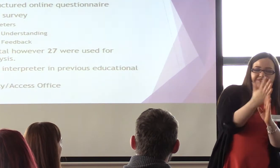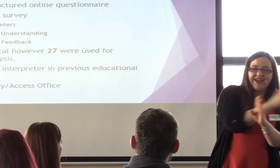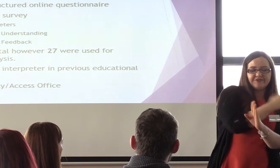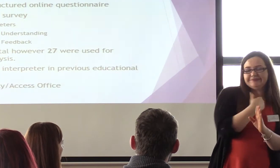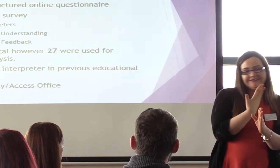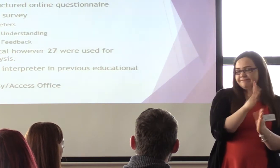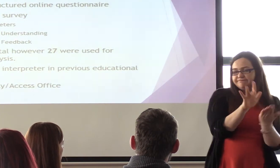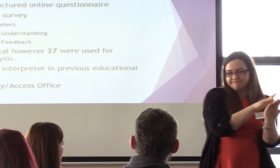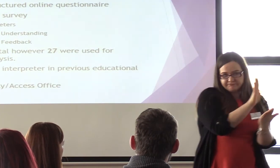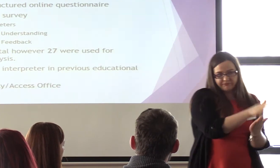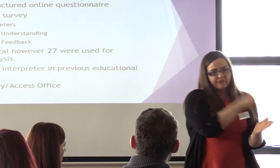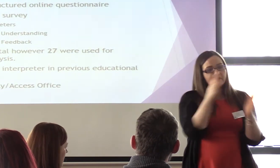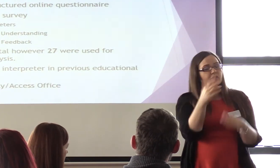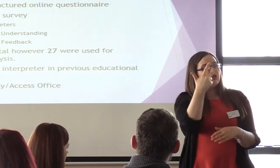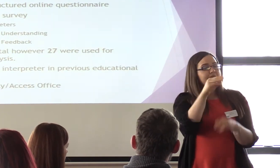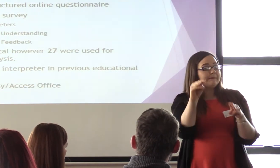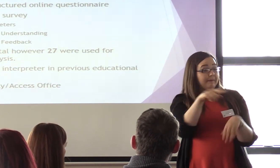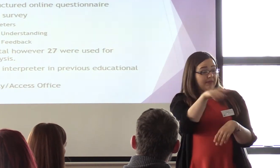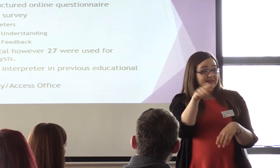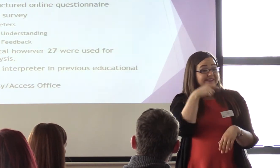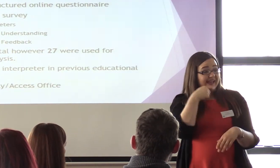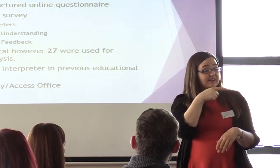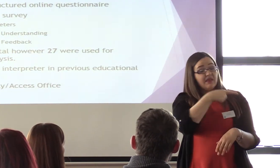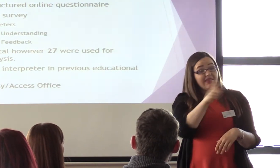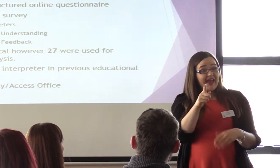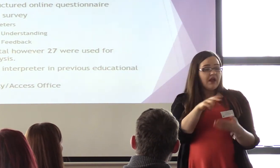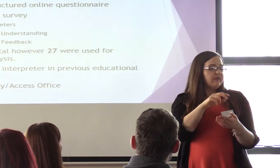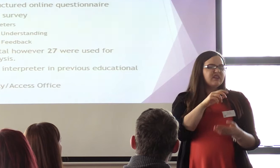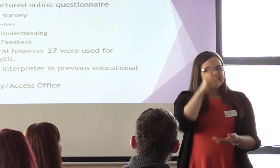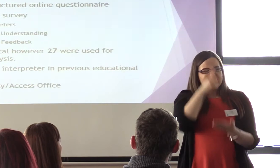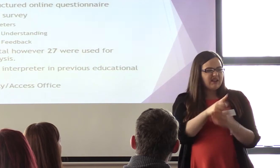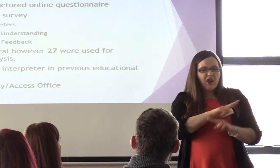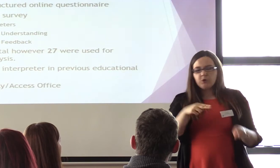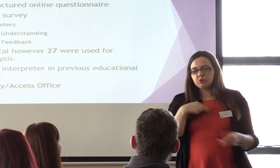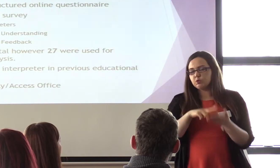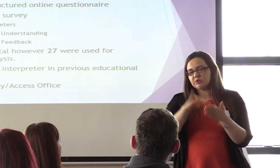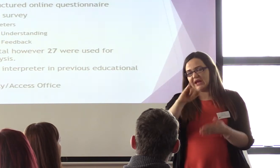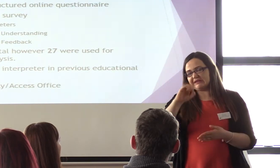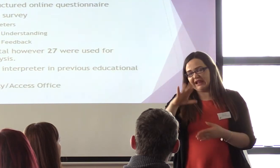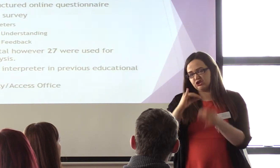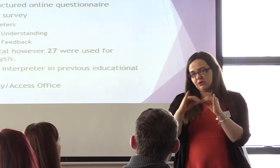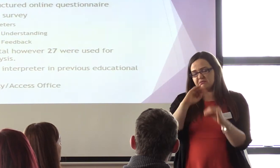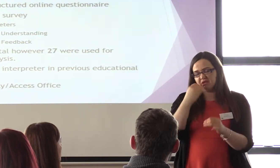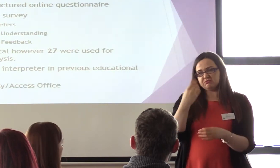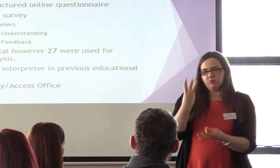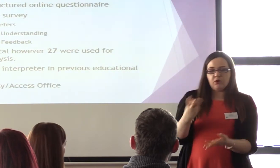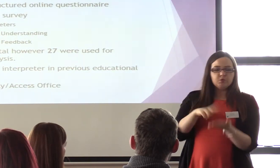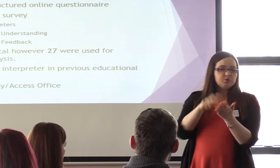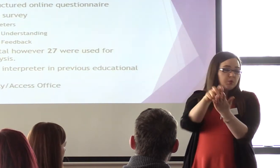were in college before 2005, so I needed to remove them. And then others said that they had decided not to use an ISL